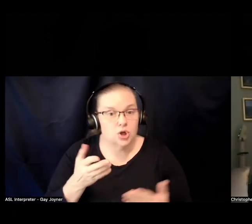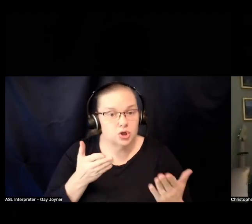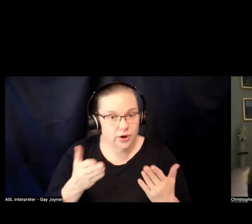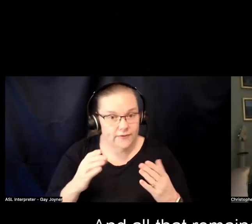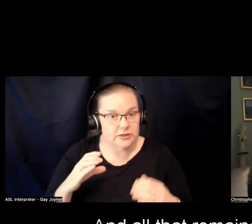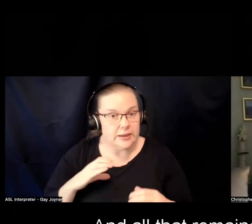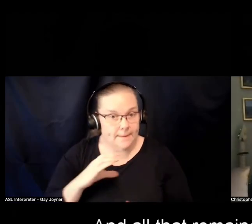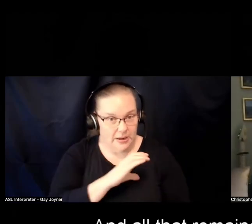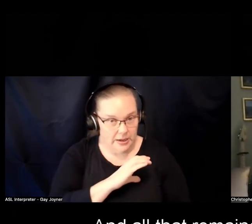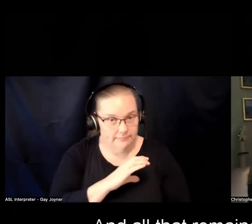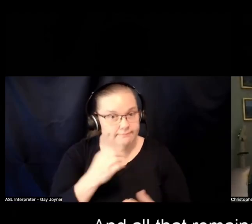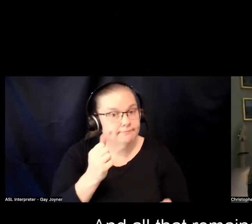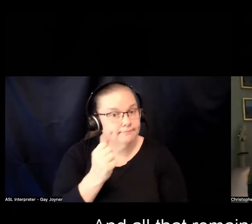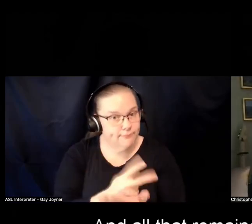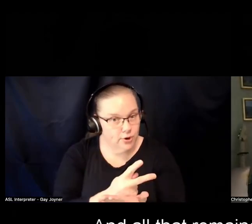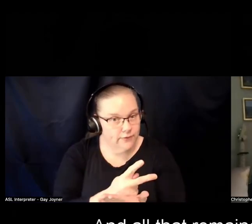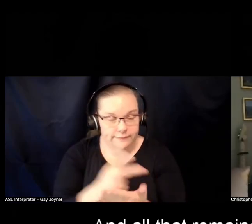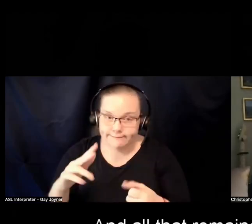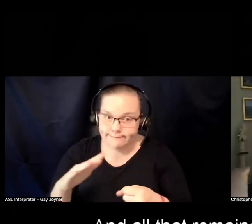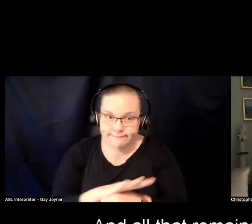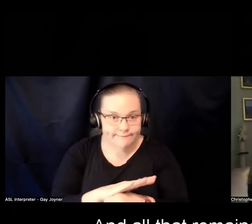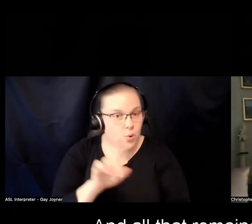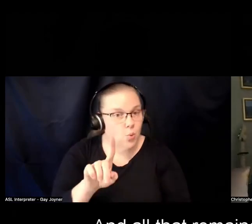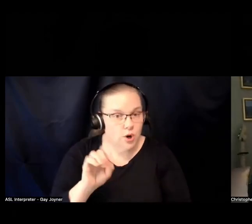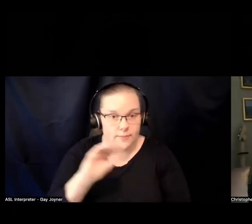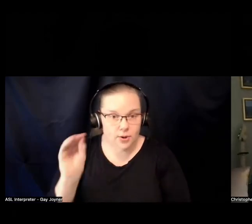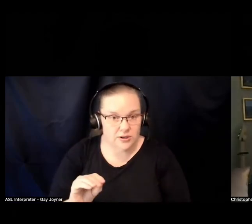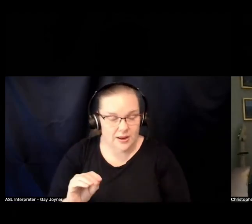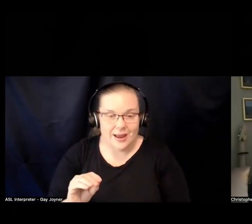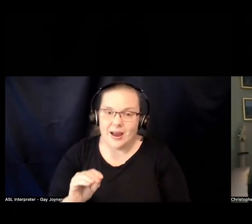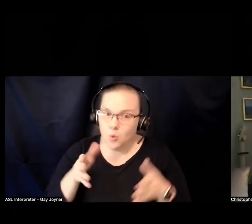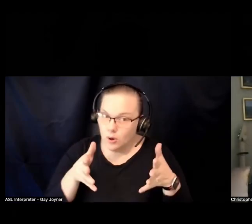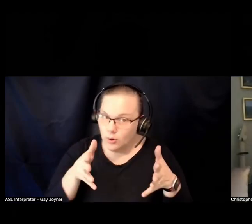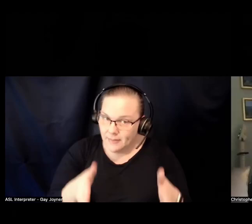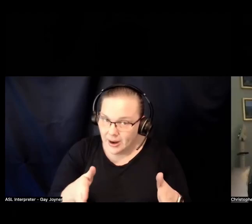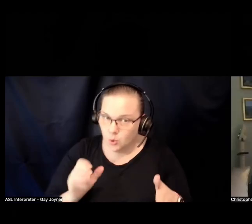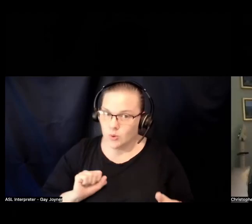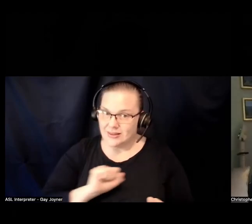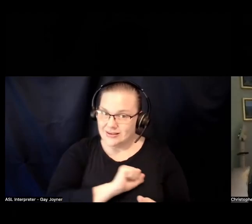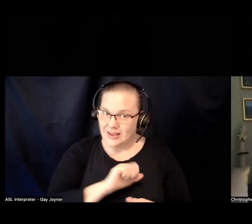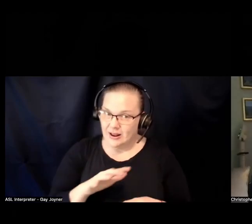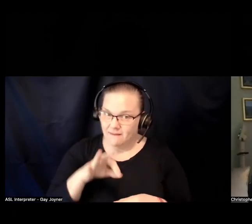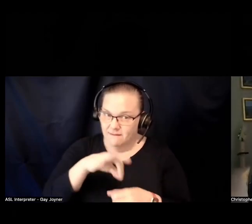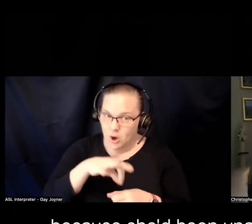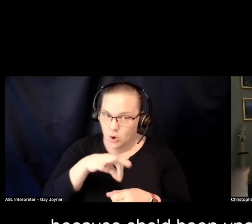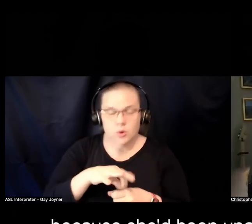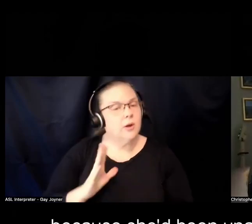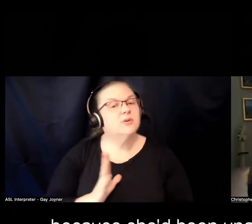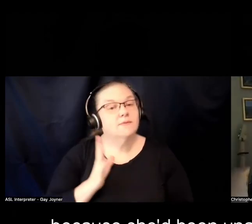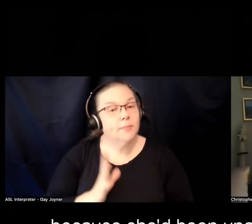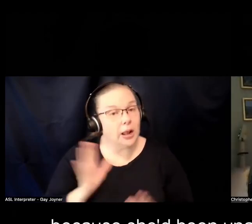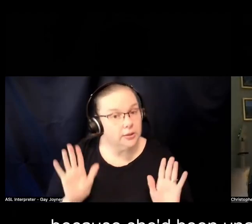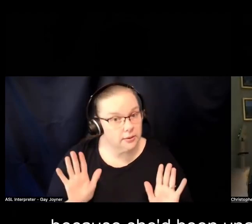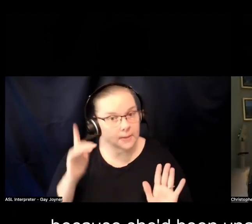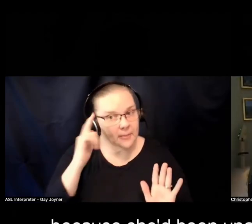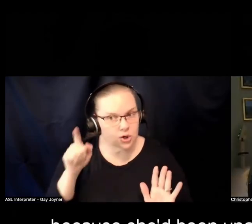unanimously. And all that remained was the full Senate vote. Now, this was just a formality because she'd